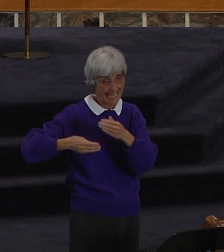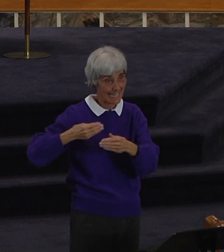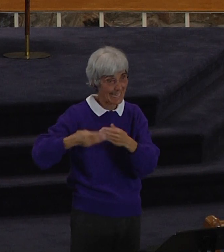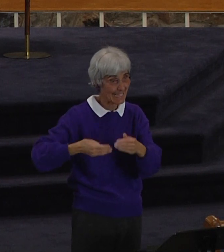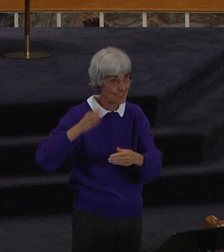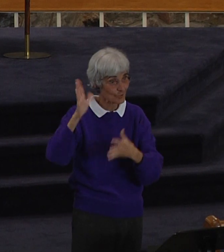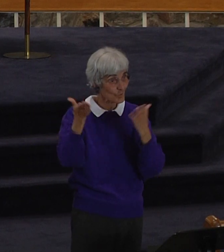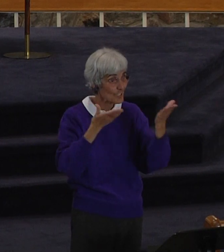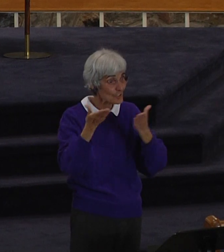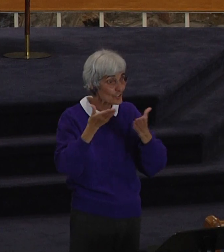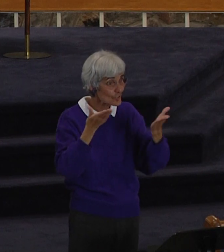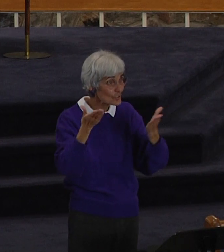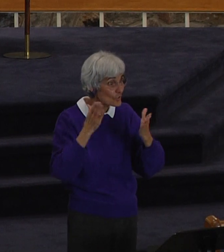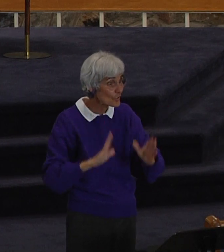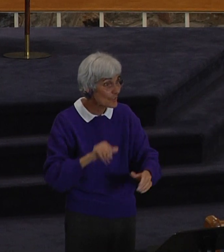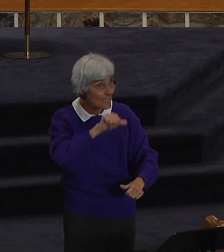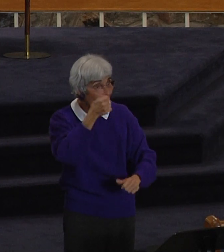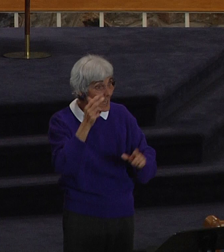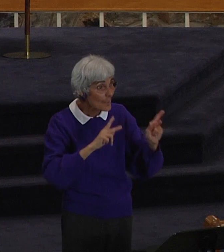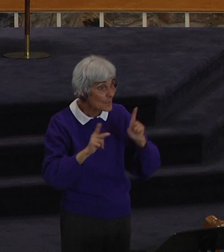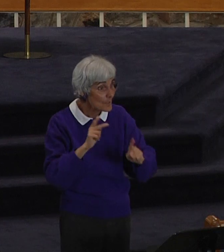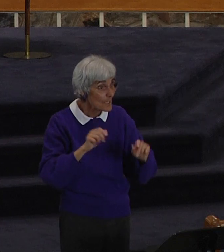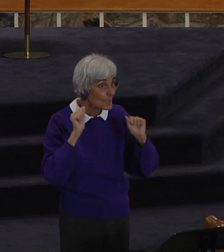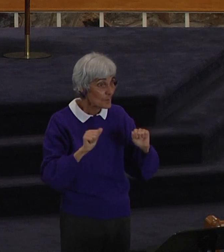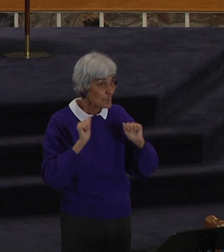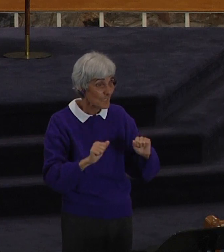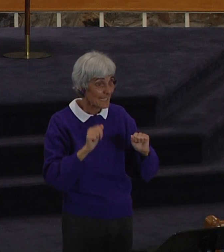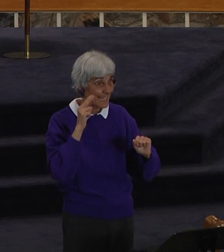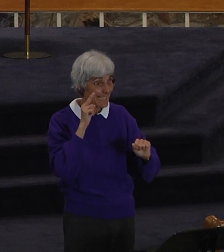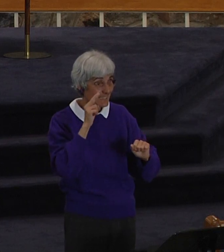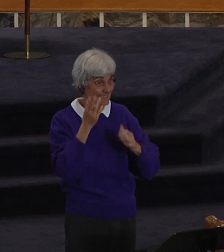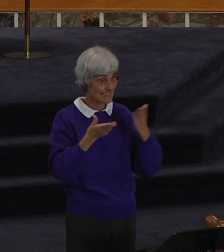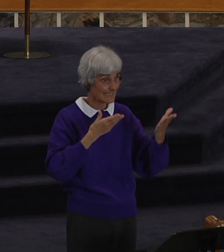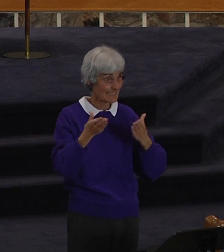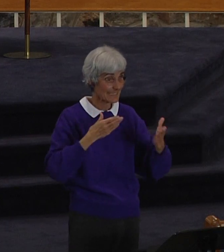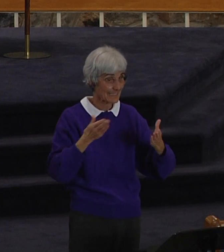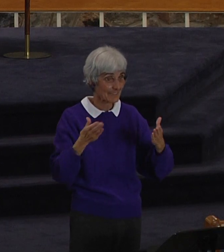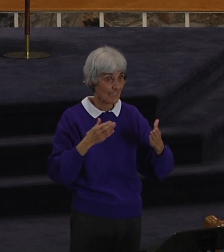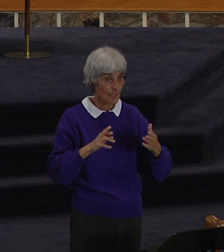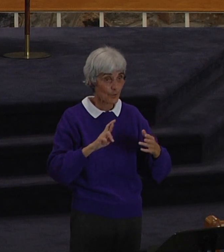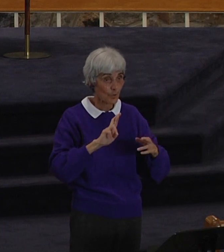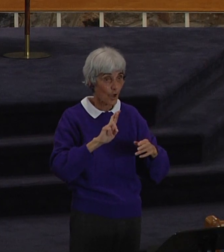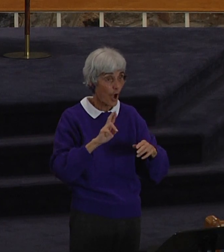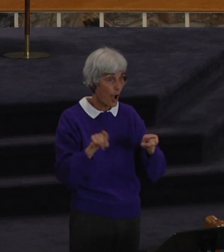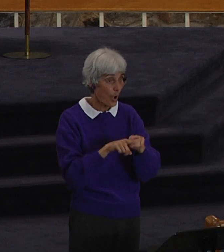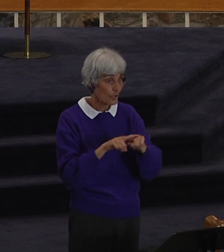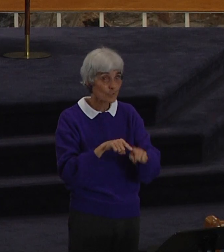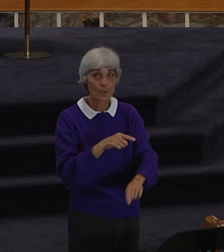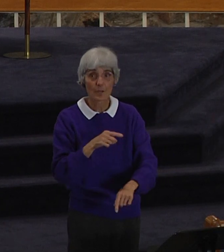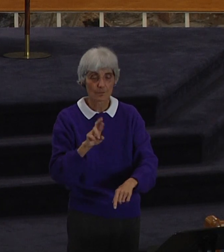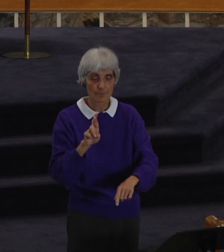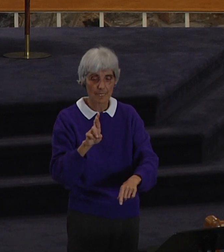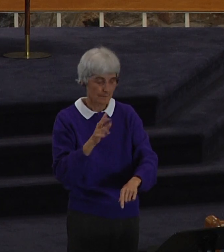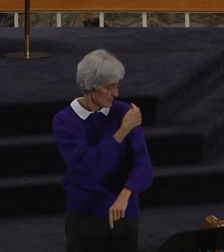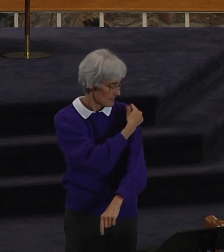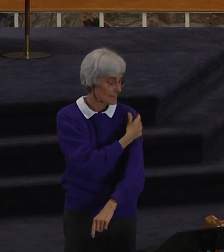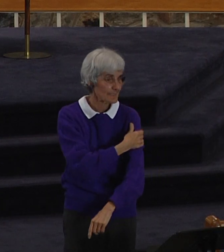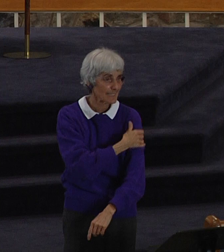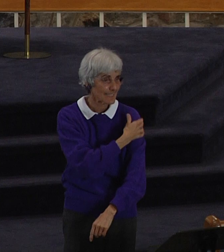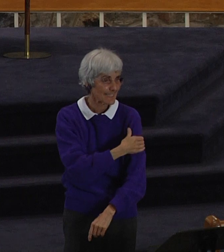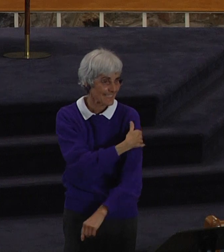their selfless service. We could even see service stripes on the left sleeve for number of years in the